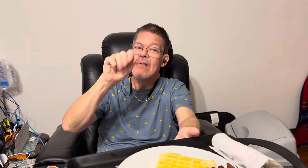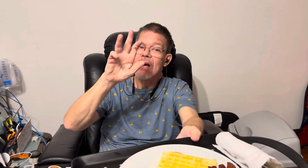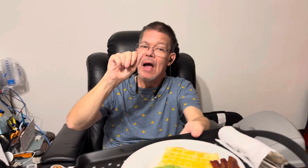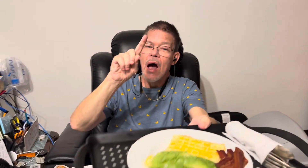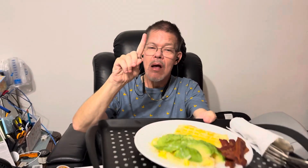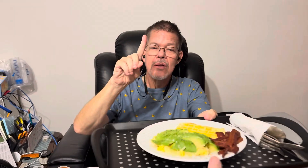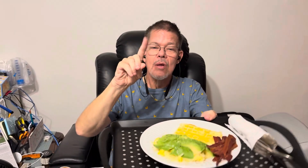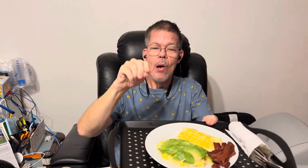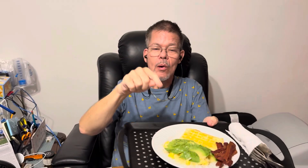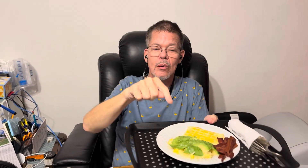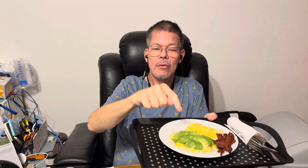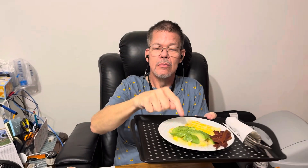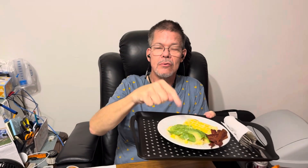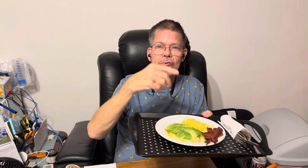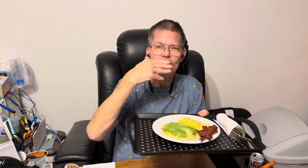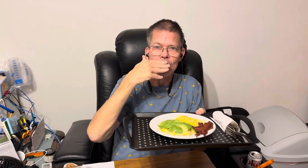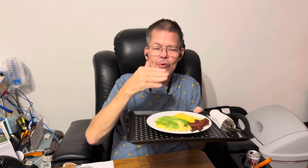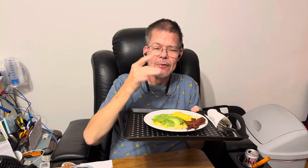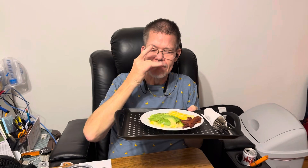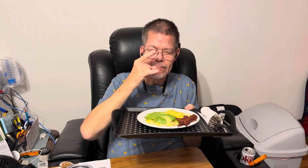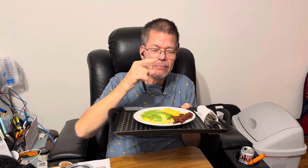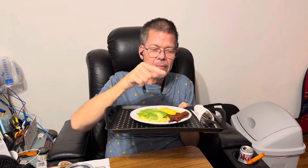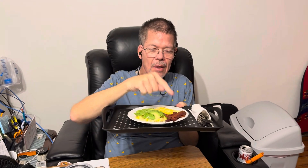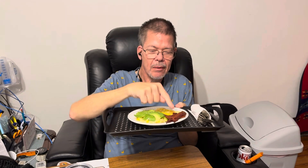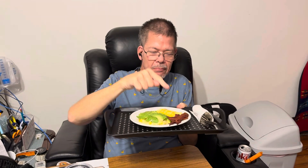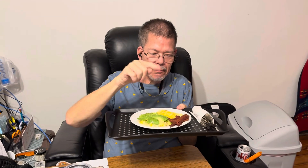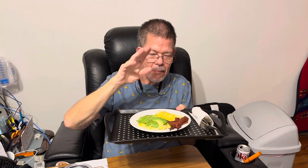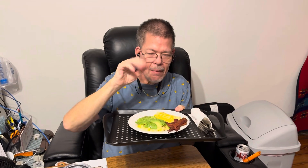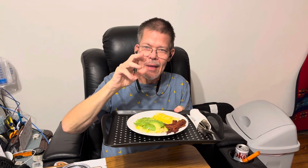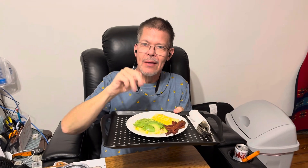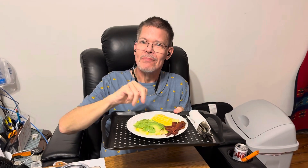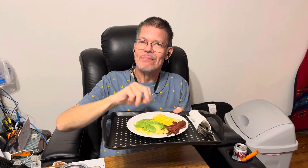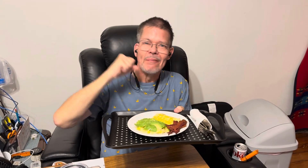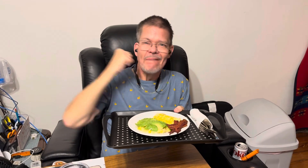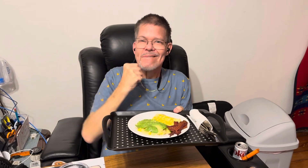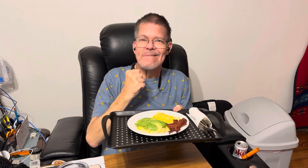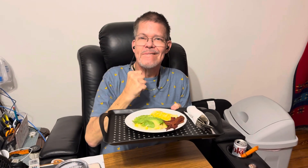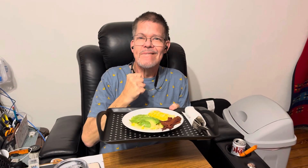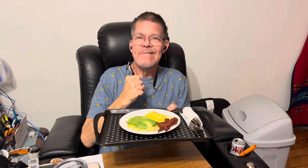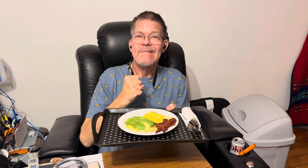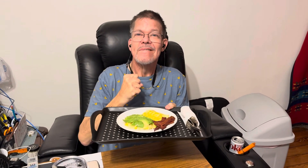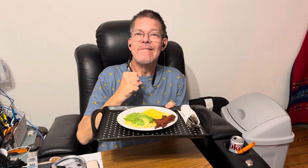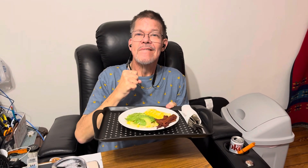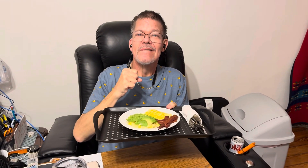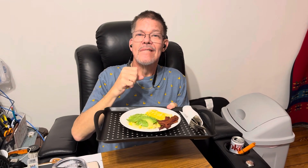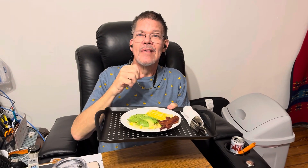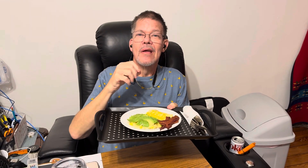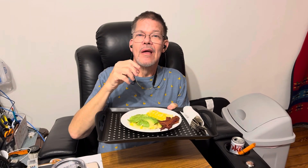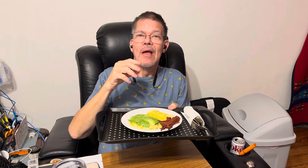with avocado is good. And bacon, yeah.